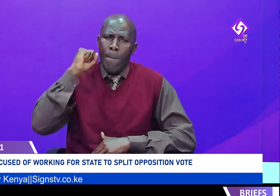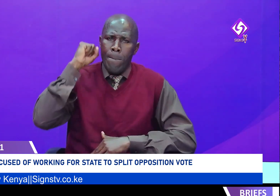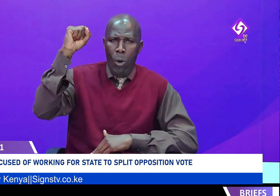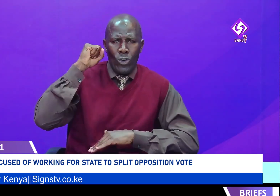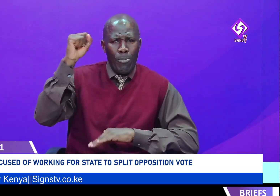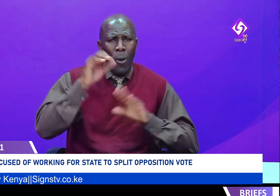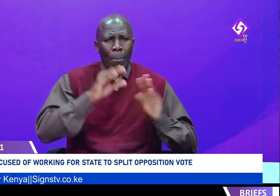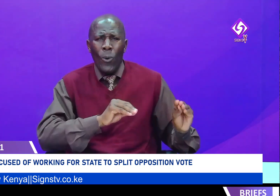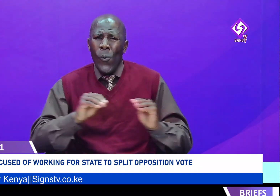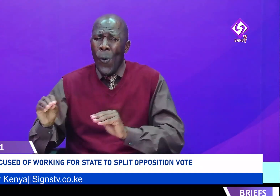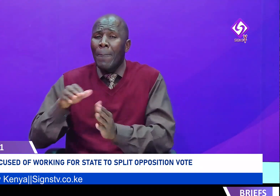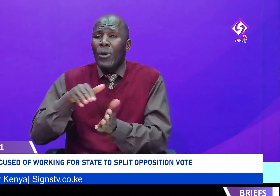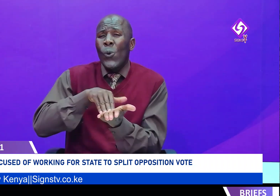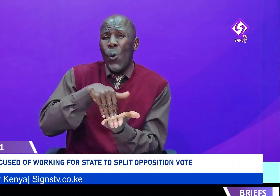suggests a deliberate political ploy